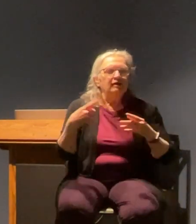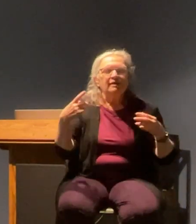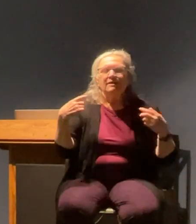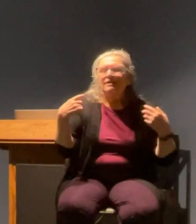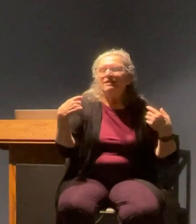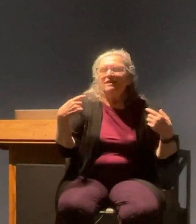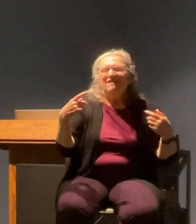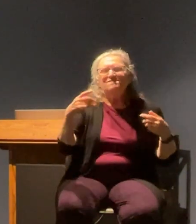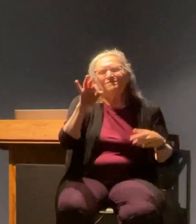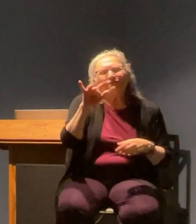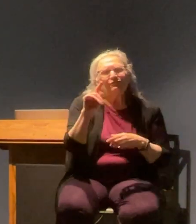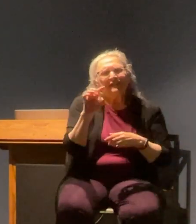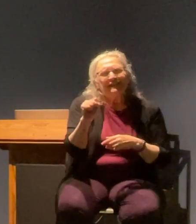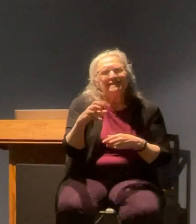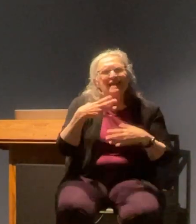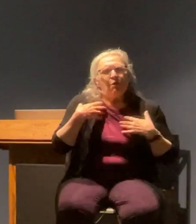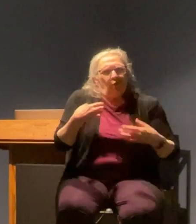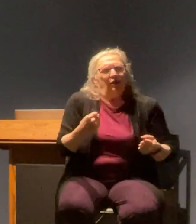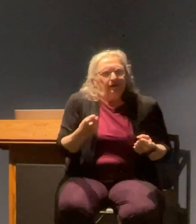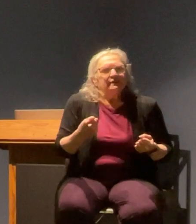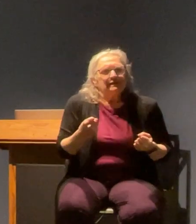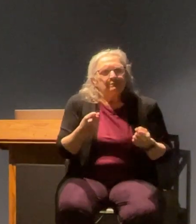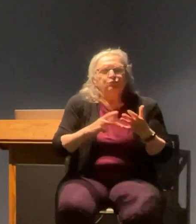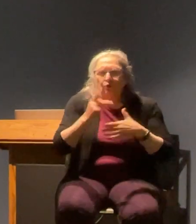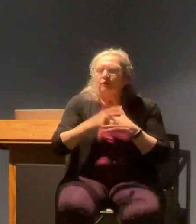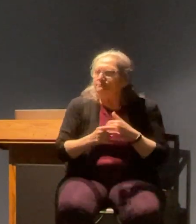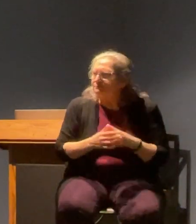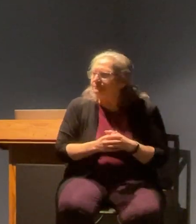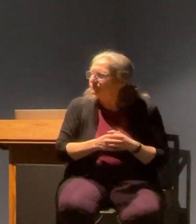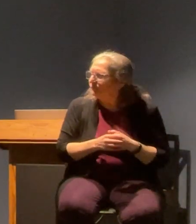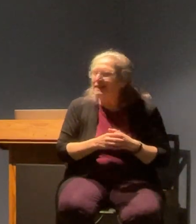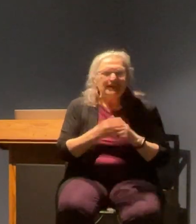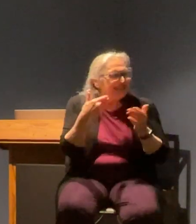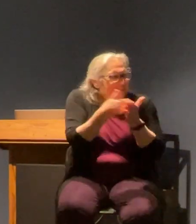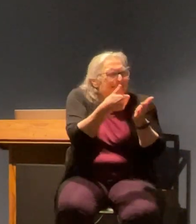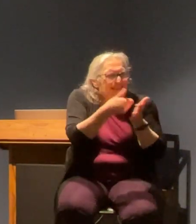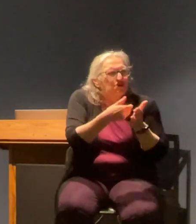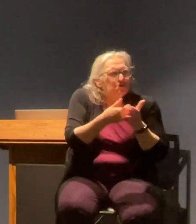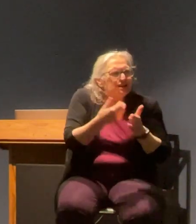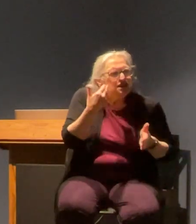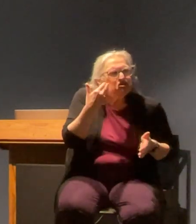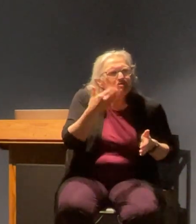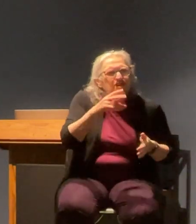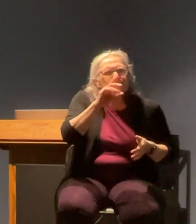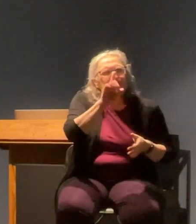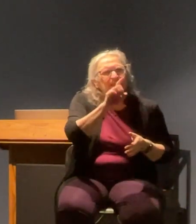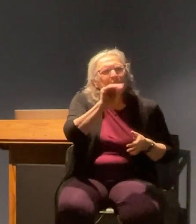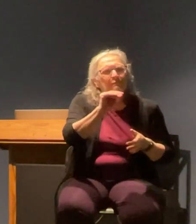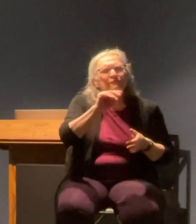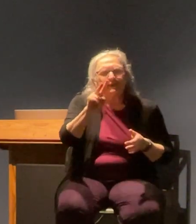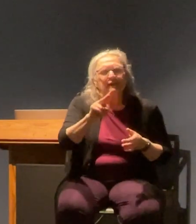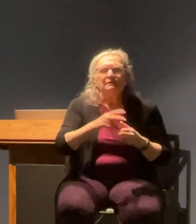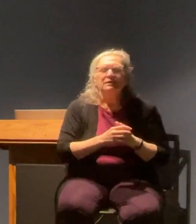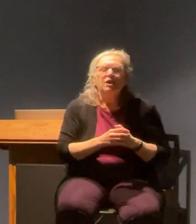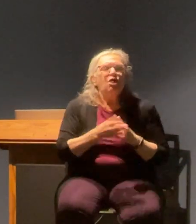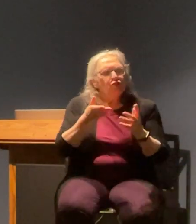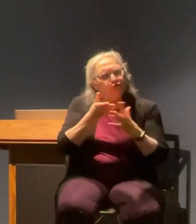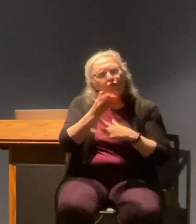downtown Yonkers. Okay. Yeah, it's literally by the DMV, like in that Oh, building. yes, okay. Yeah, Yes, so okay. through their